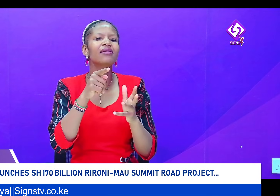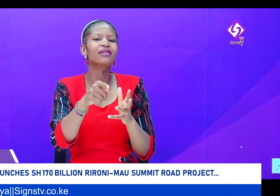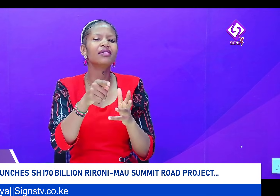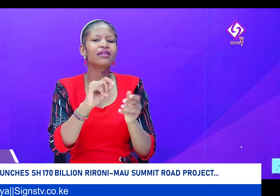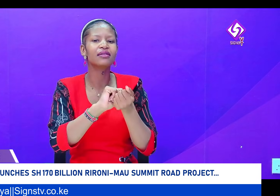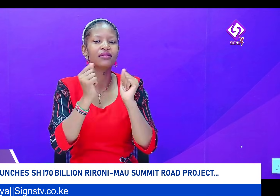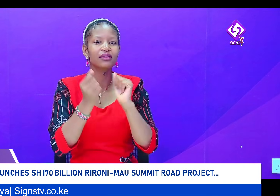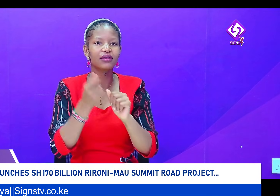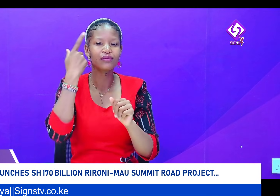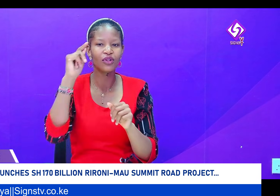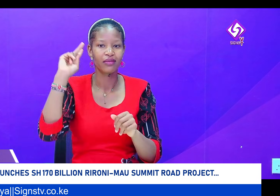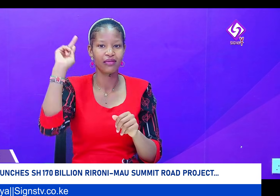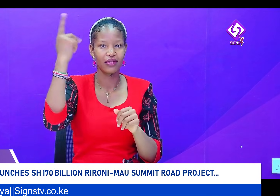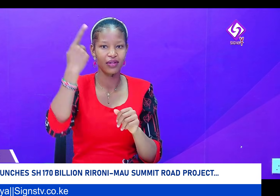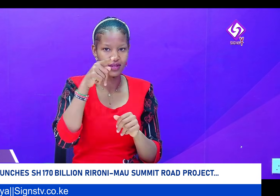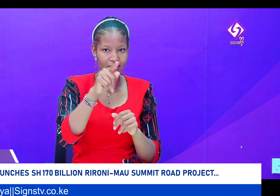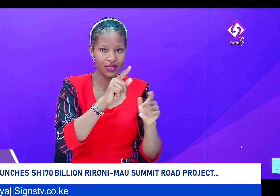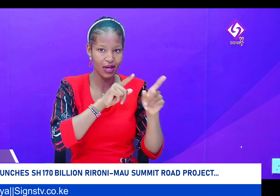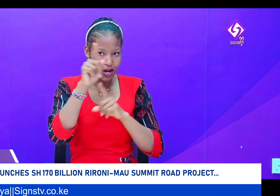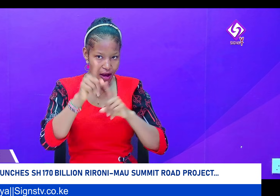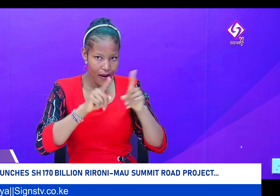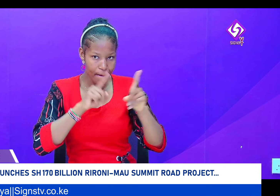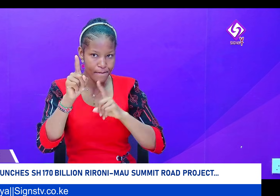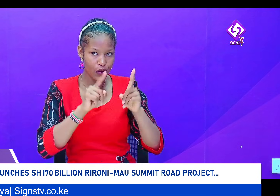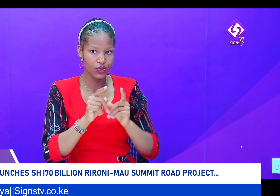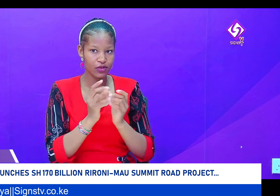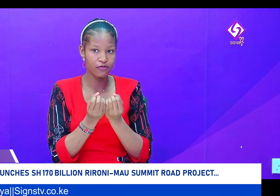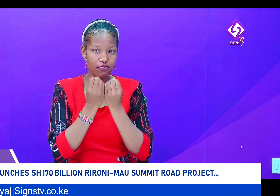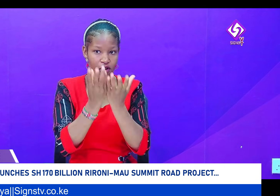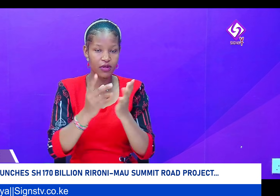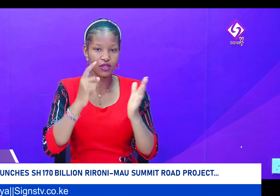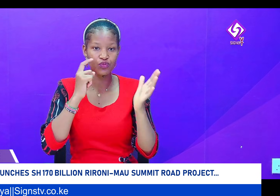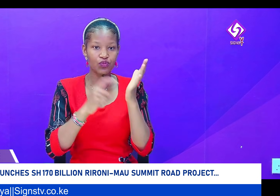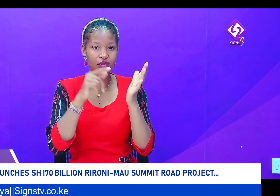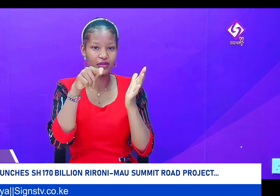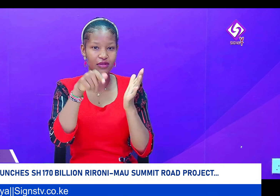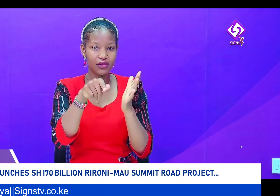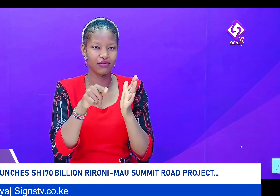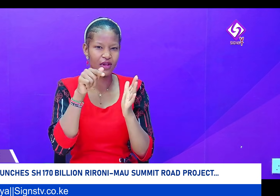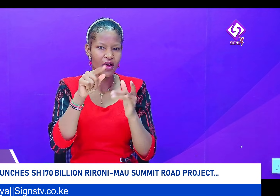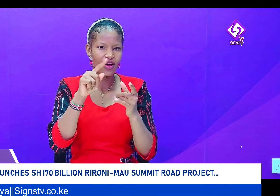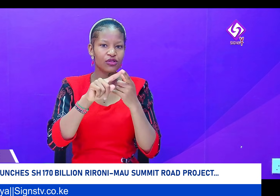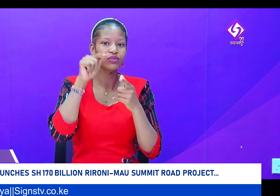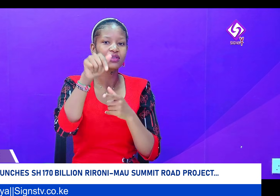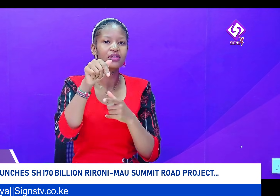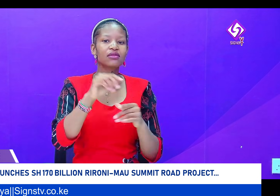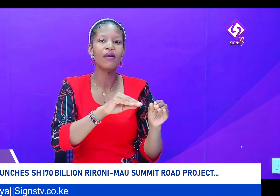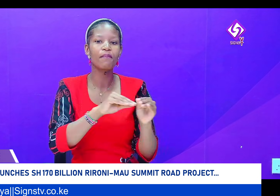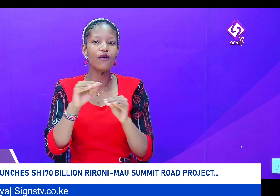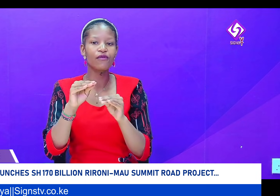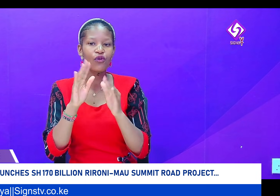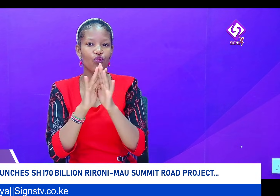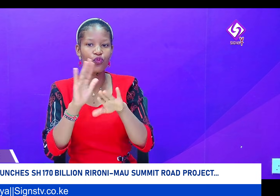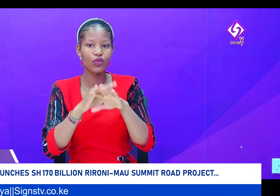transport infrastructure, noting its potential to facilitate the movement of goods and